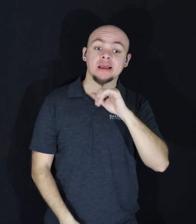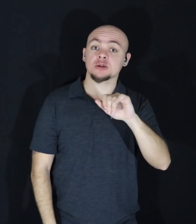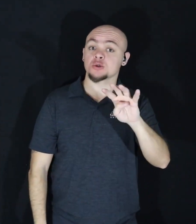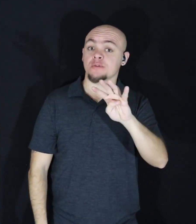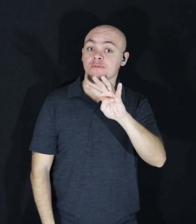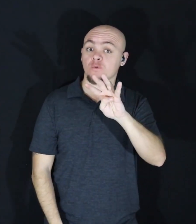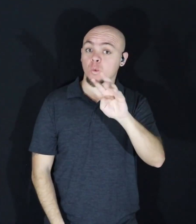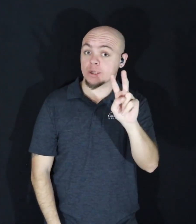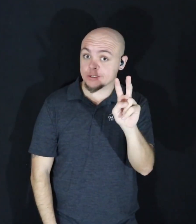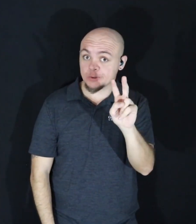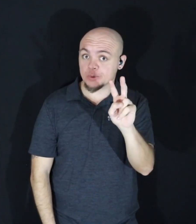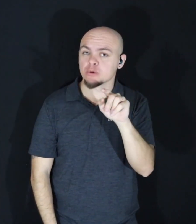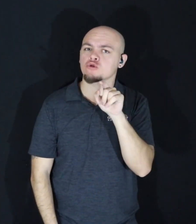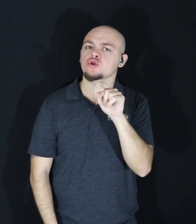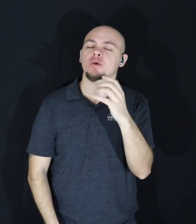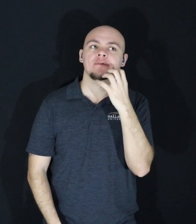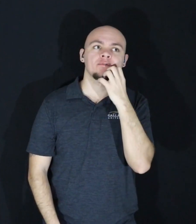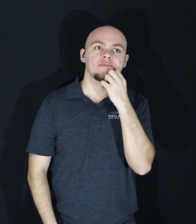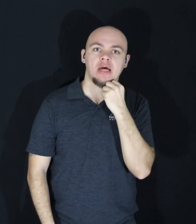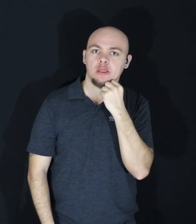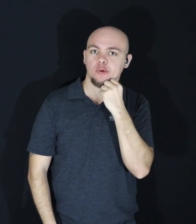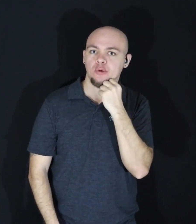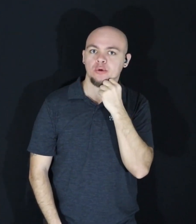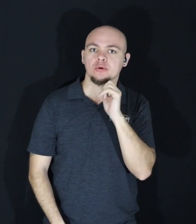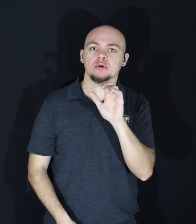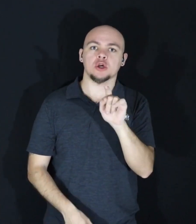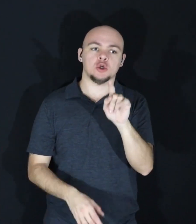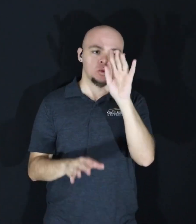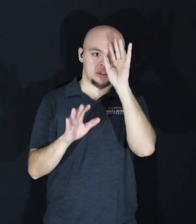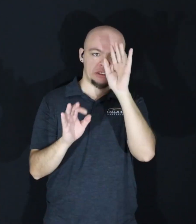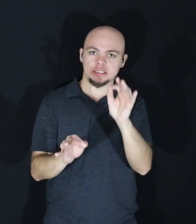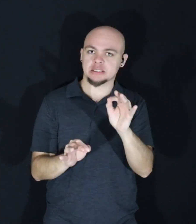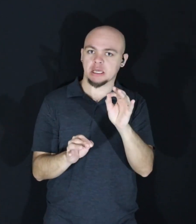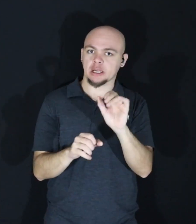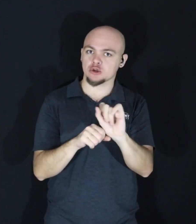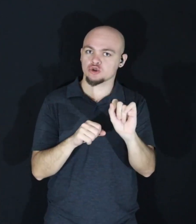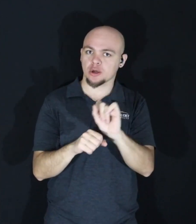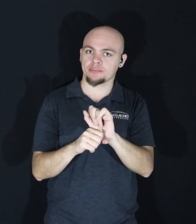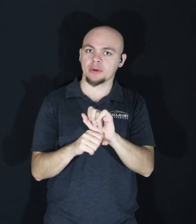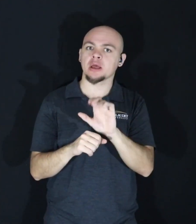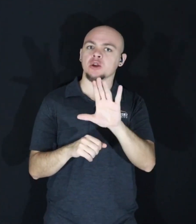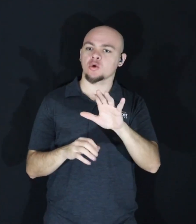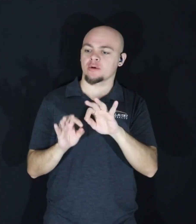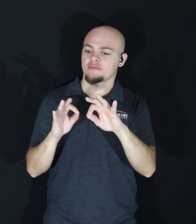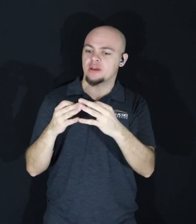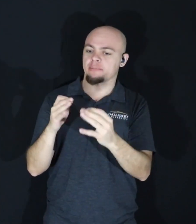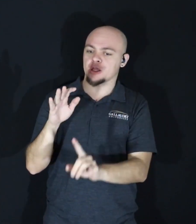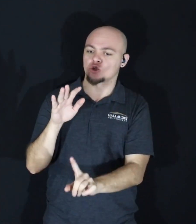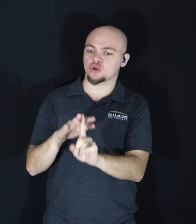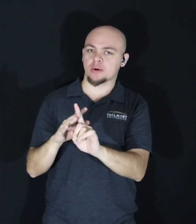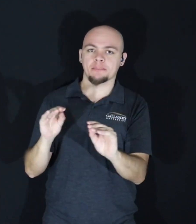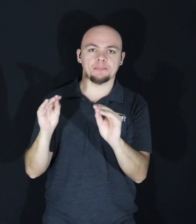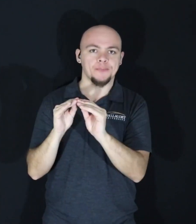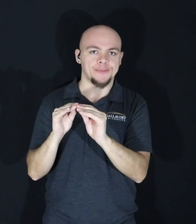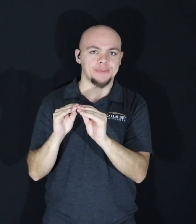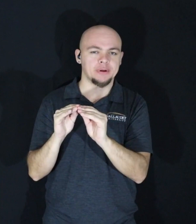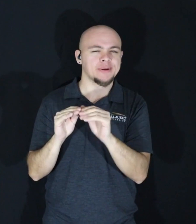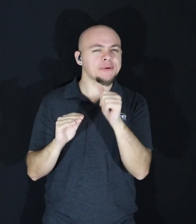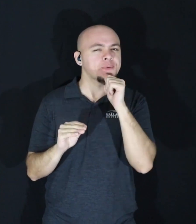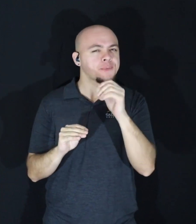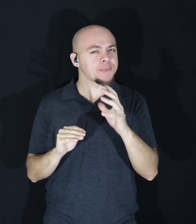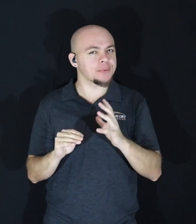42, you could value calling your own shots professionally and being more present for your family. See, women tend to get